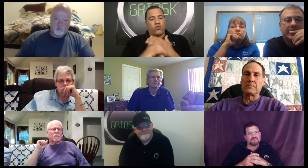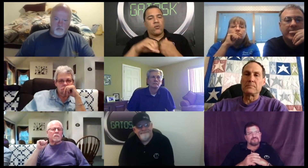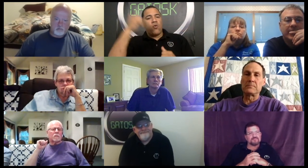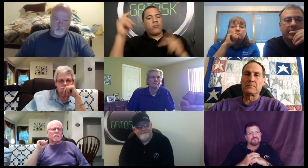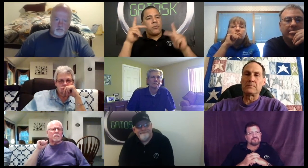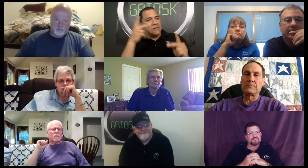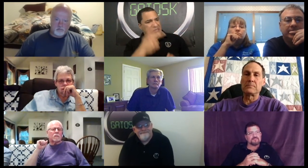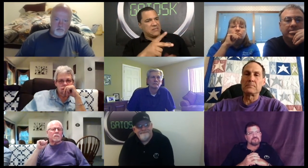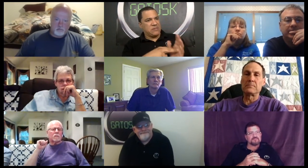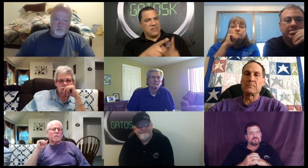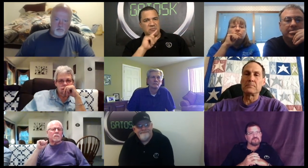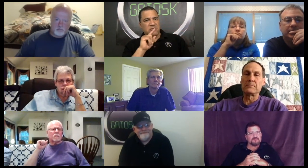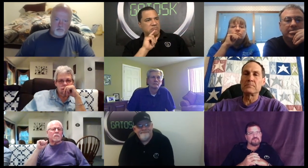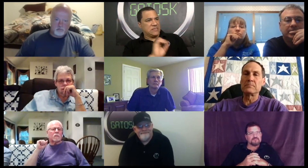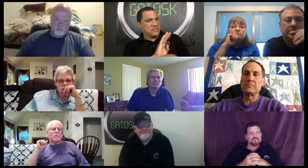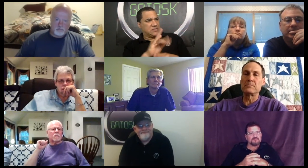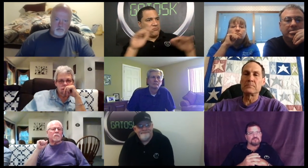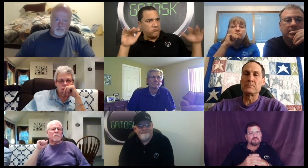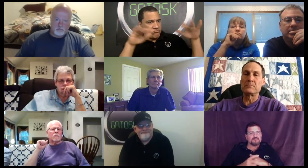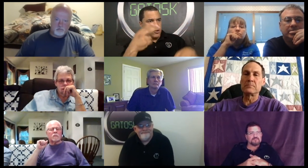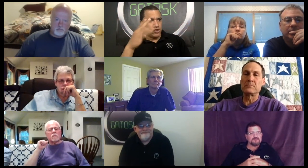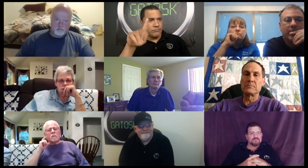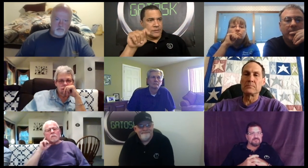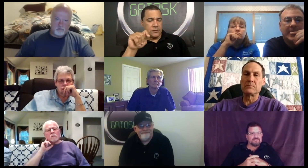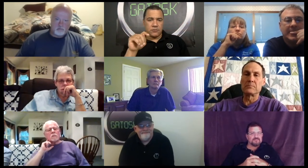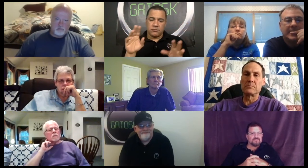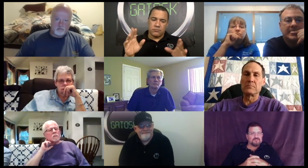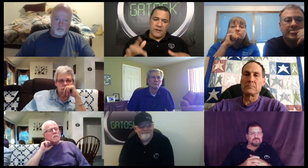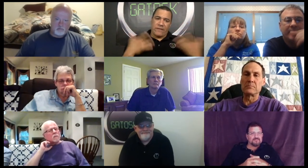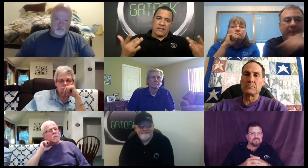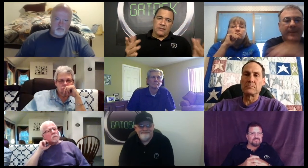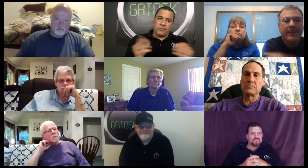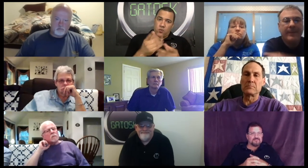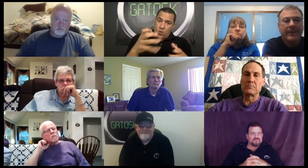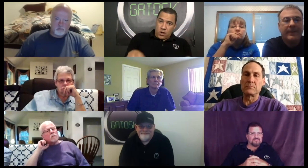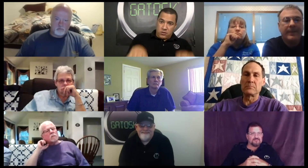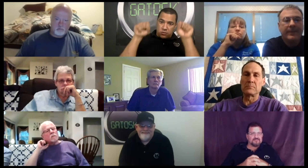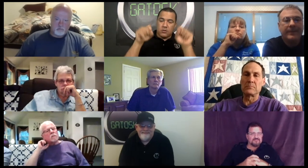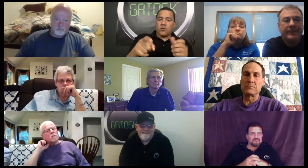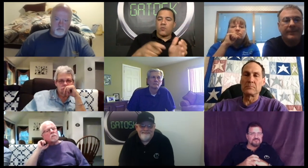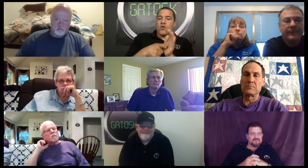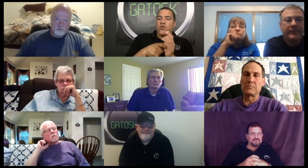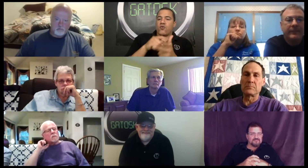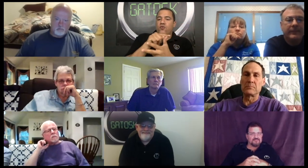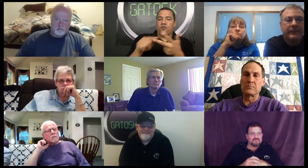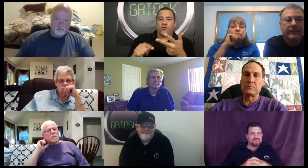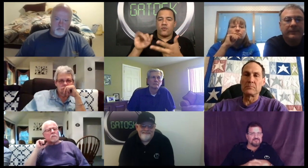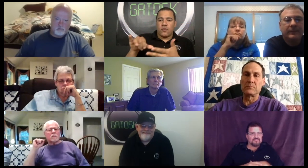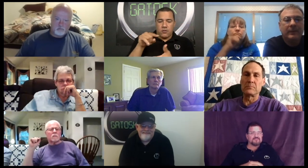HBT, you can add to event calendars where it'd be an HBT event. If you would